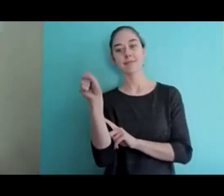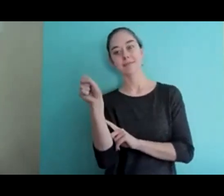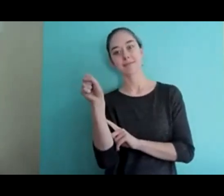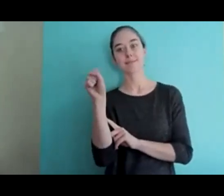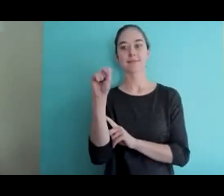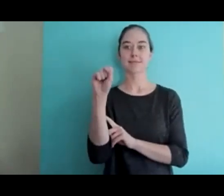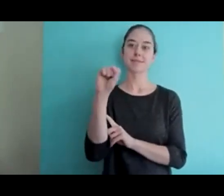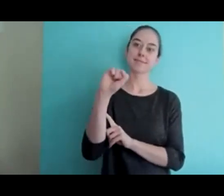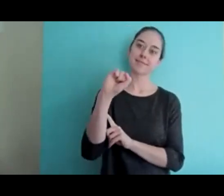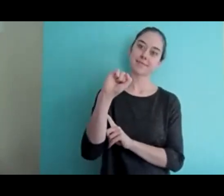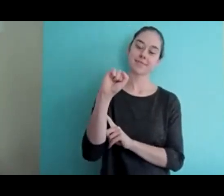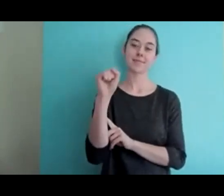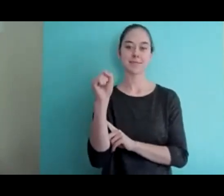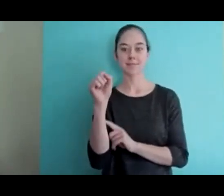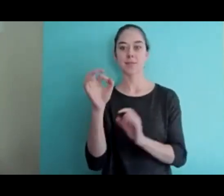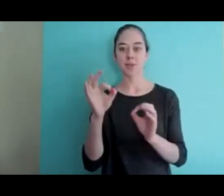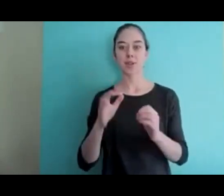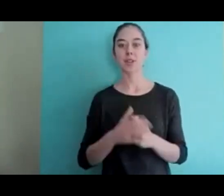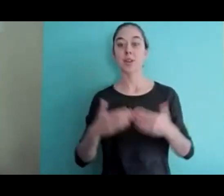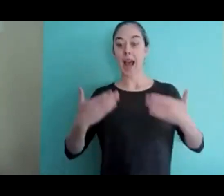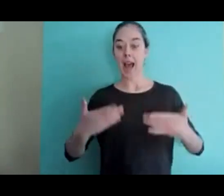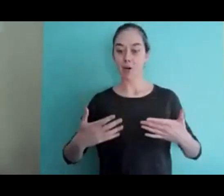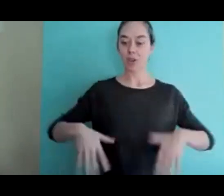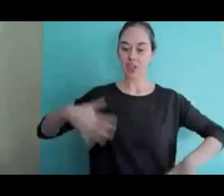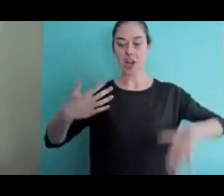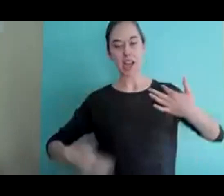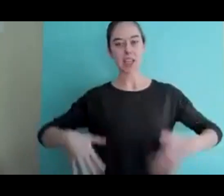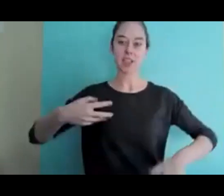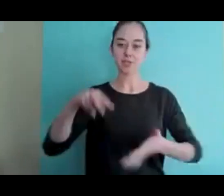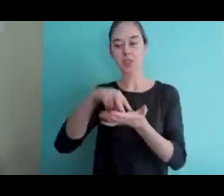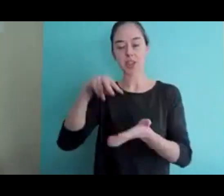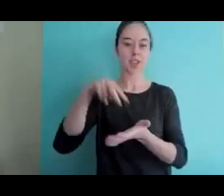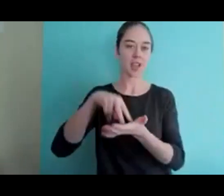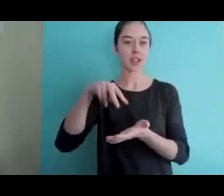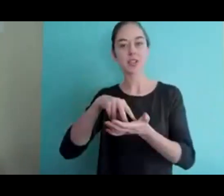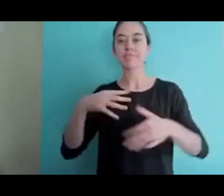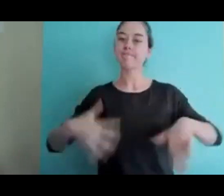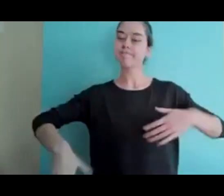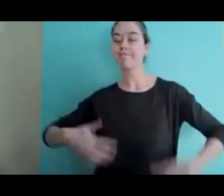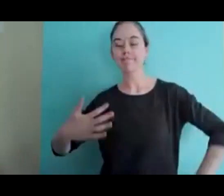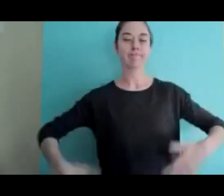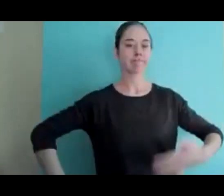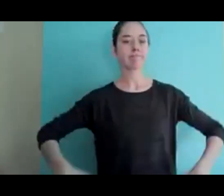right. Very good. Okay, shake it out, guys. Shake out your body.